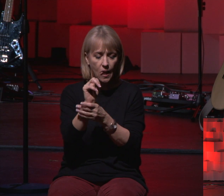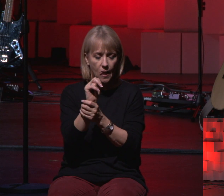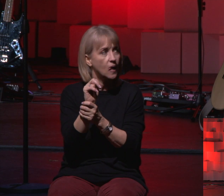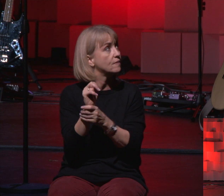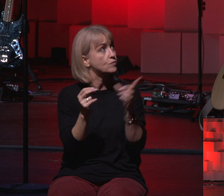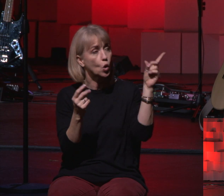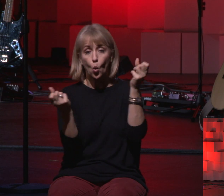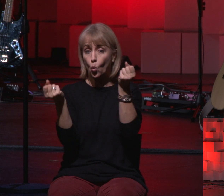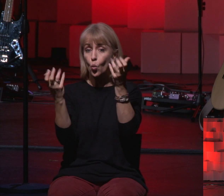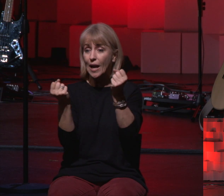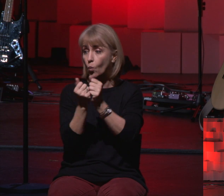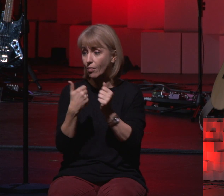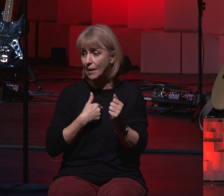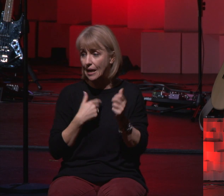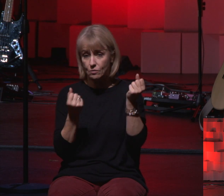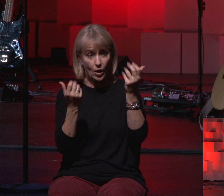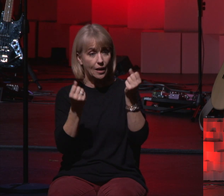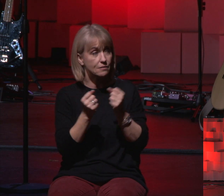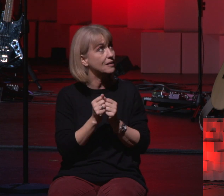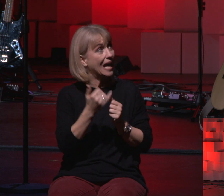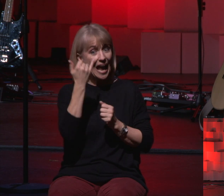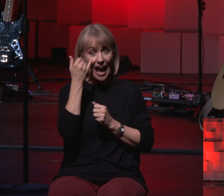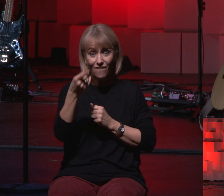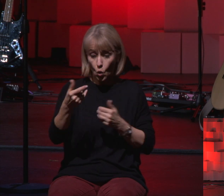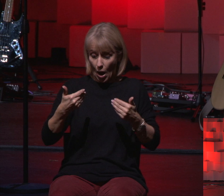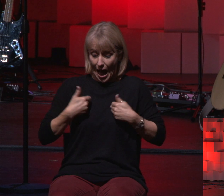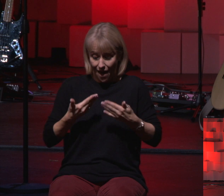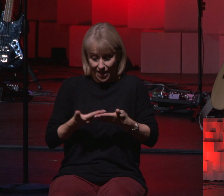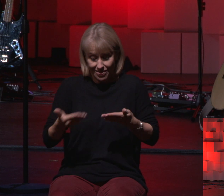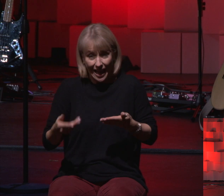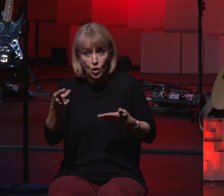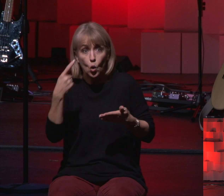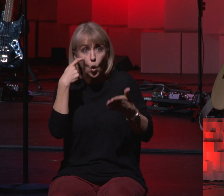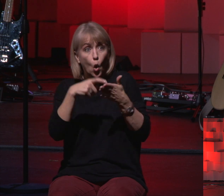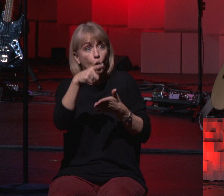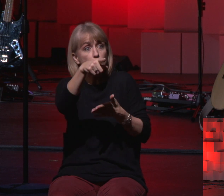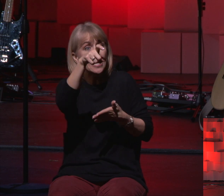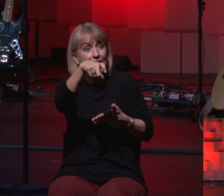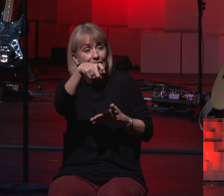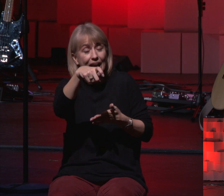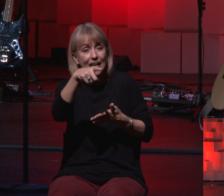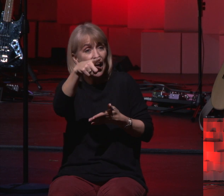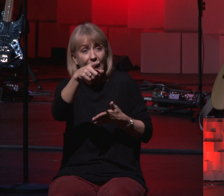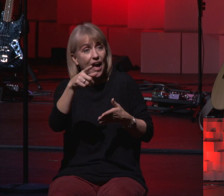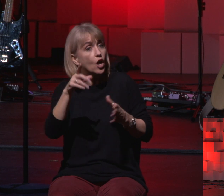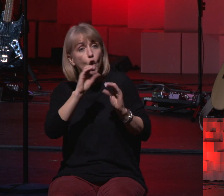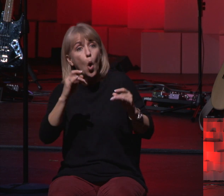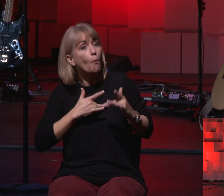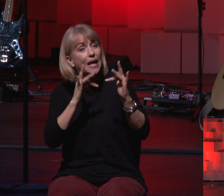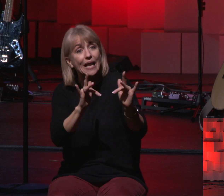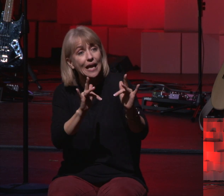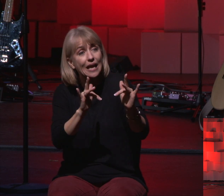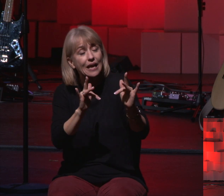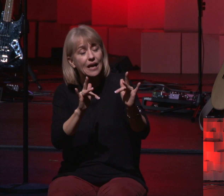Would you read this aloud with me? If anyone has material possessions and sees his brother in need but has no pity on him,